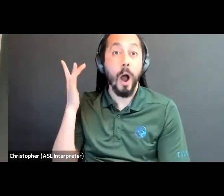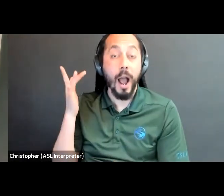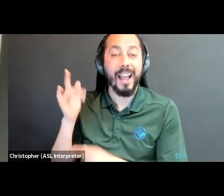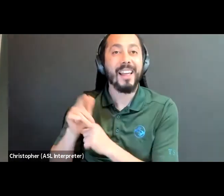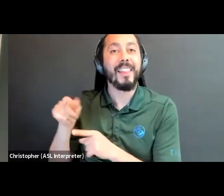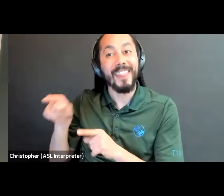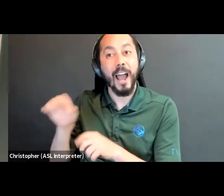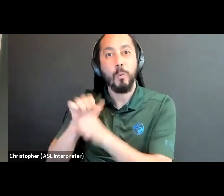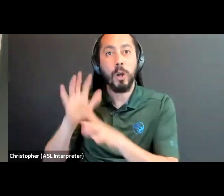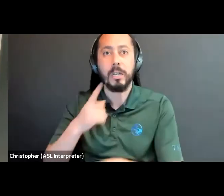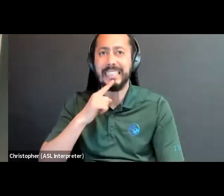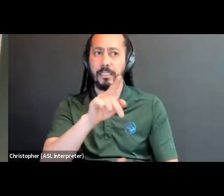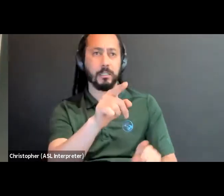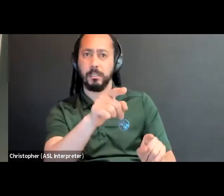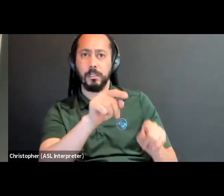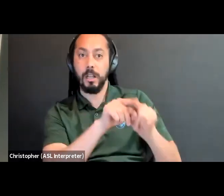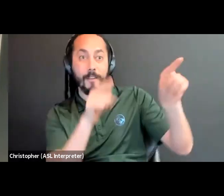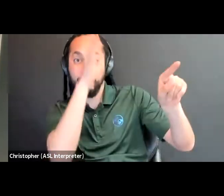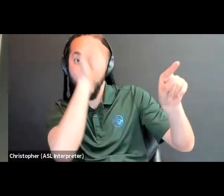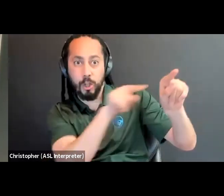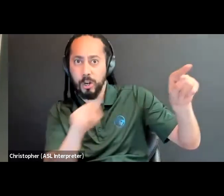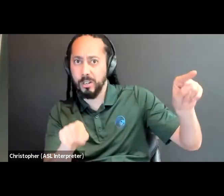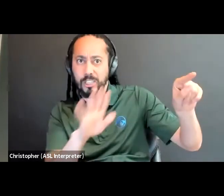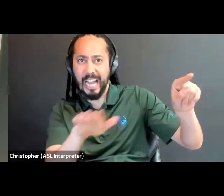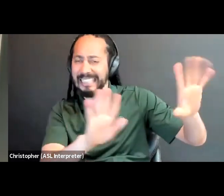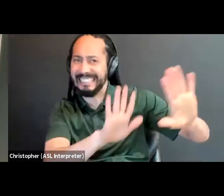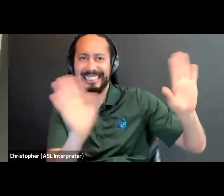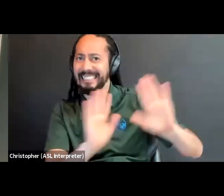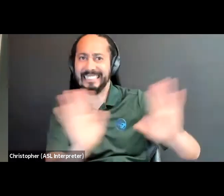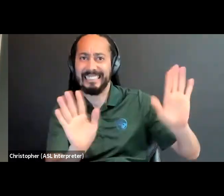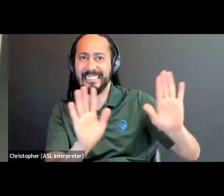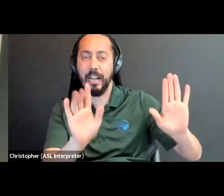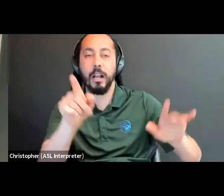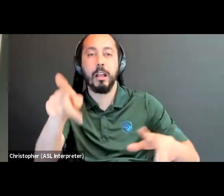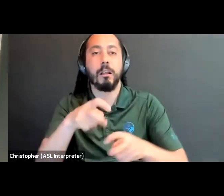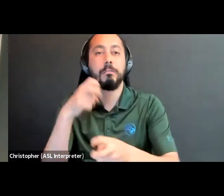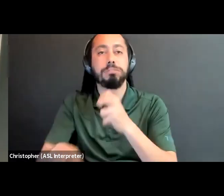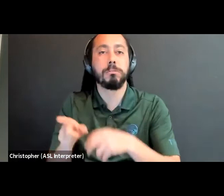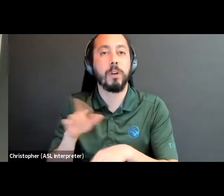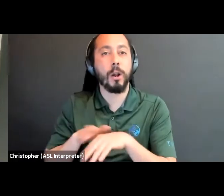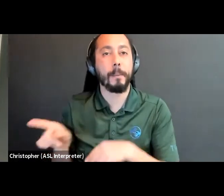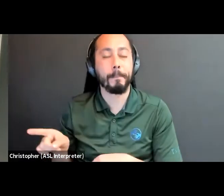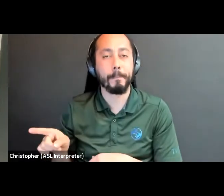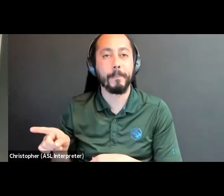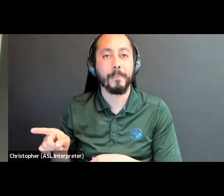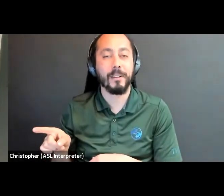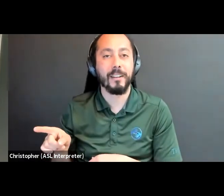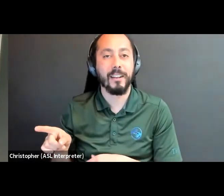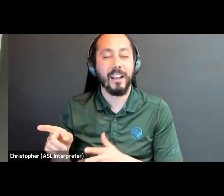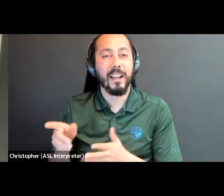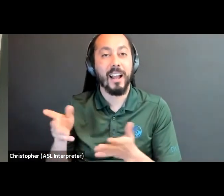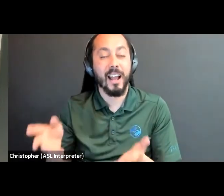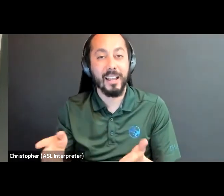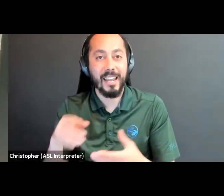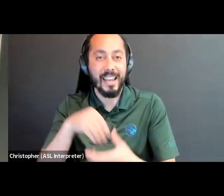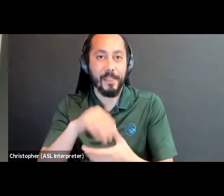be limited or stopped despite the expert's evaluation. And that in that